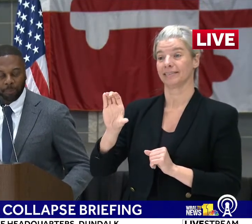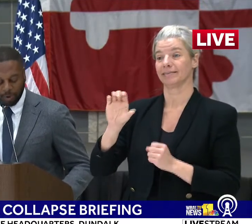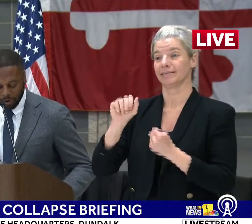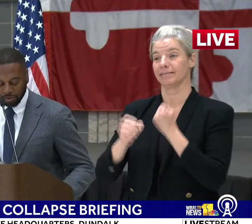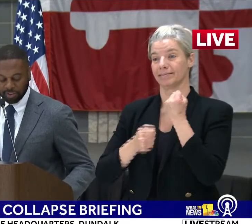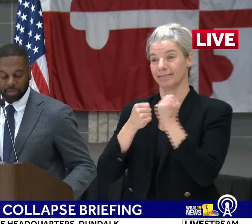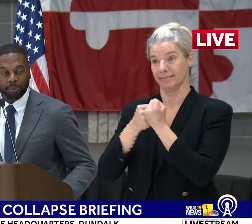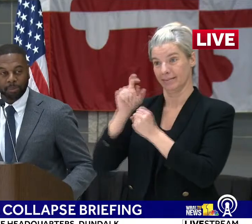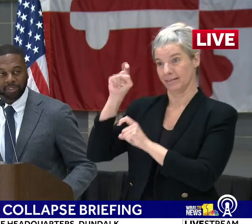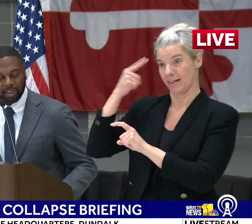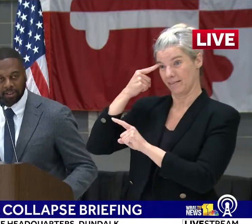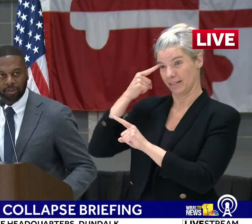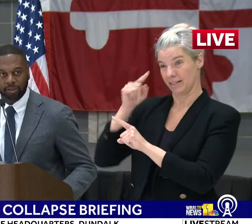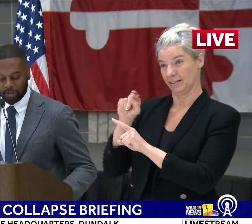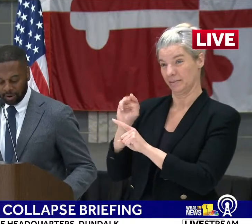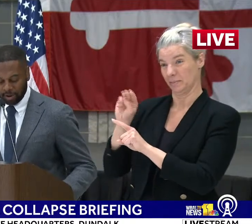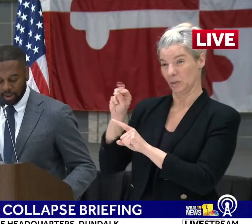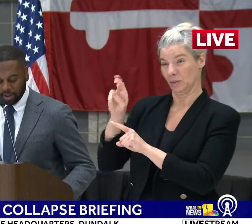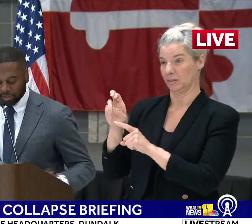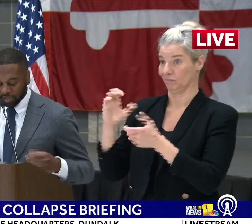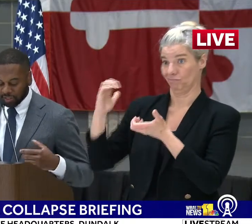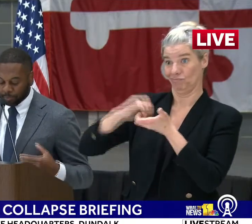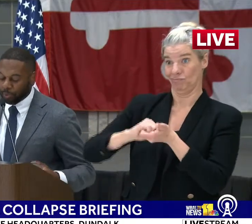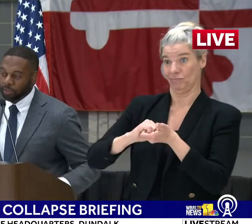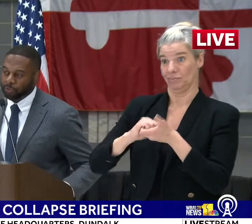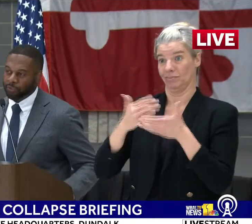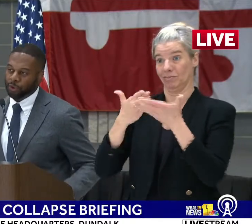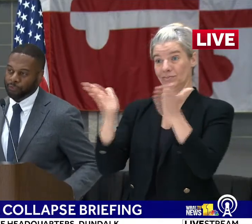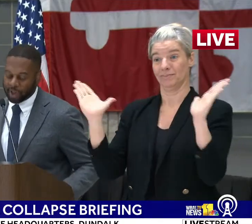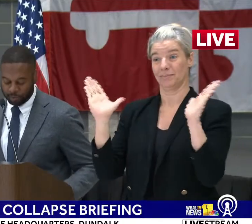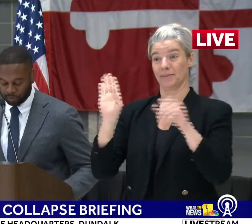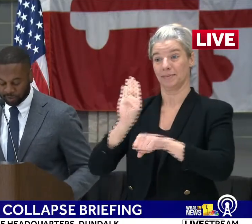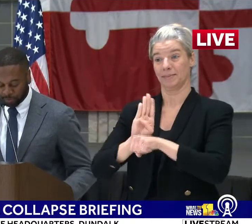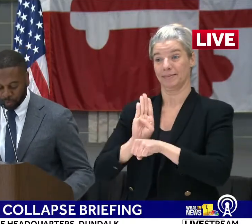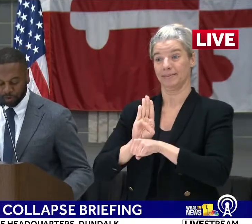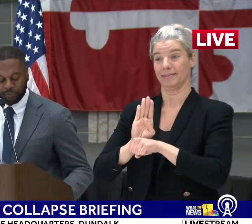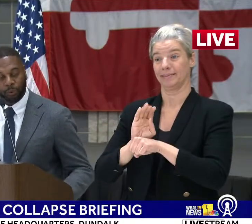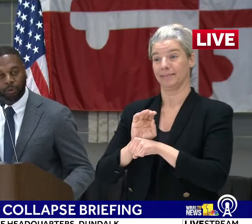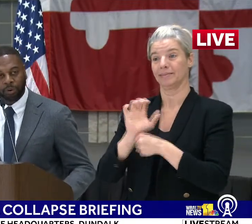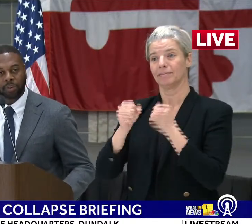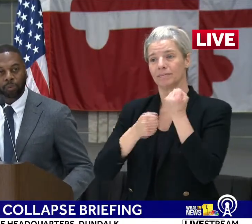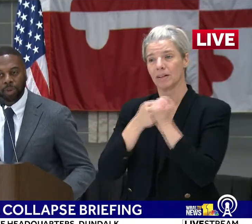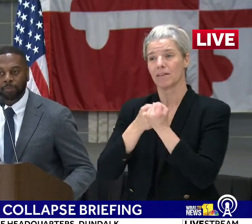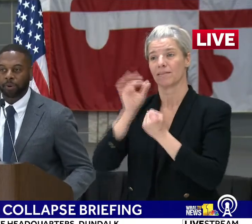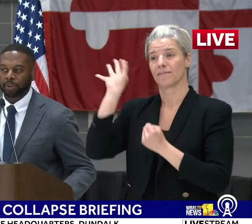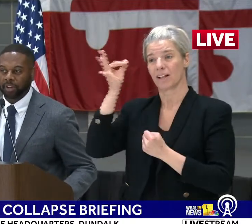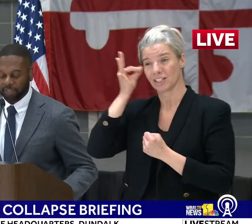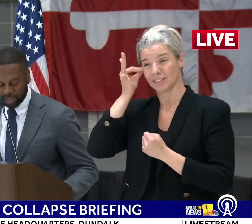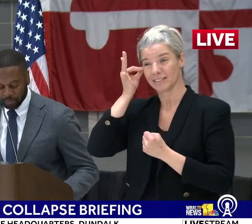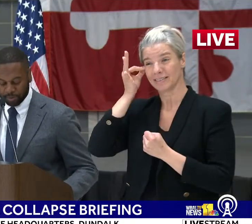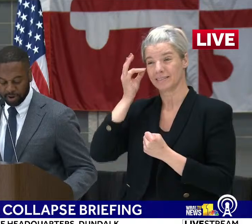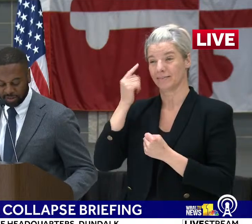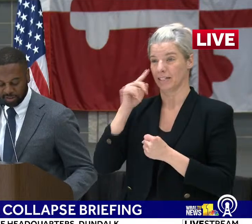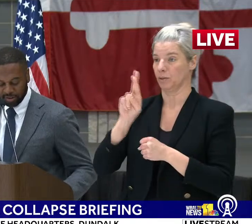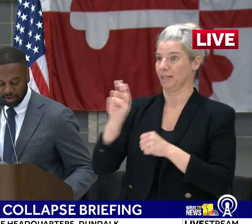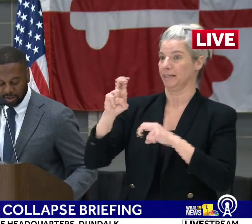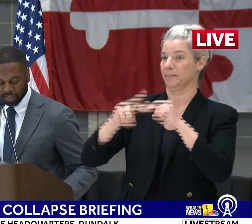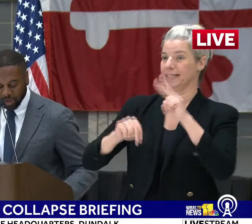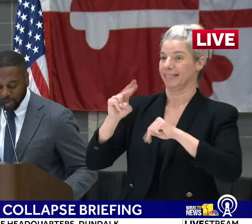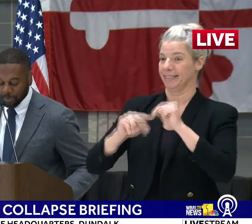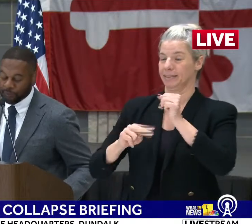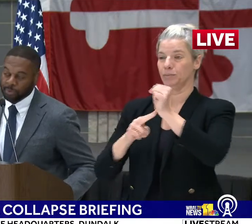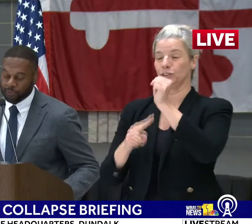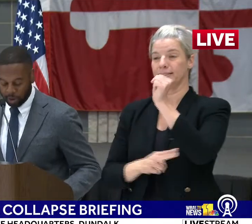Moore and our partners in the public sector to support the full federal support for the rebuilding of the Key